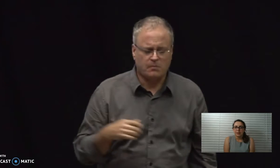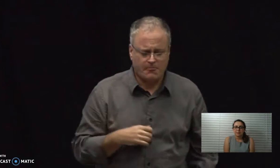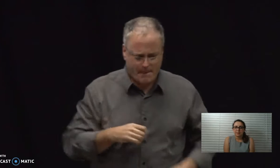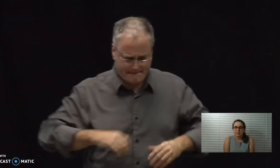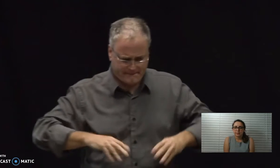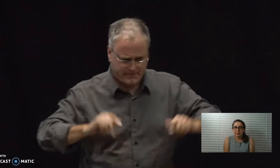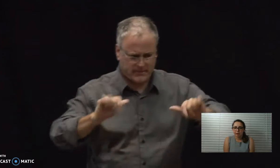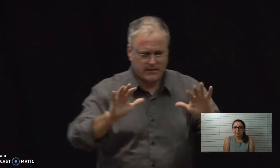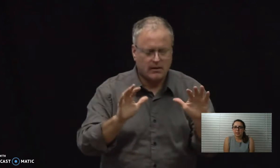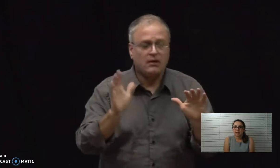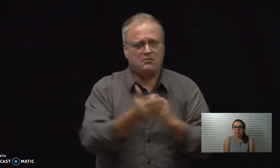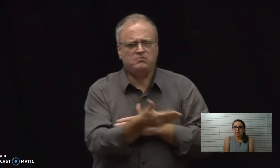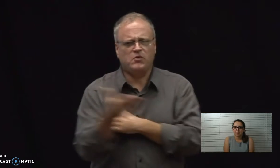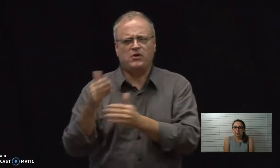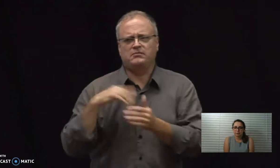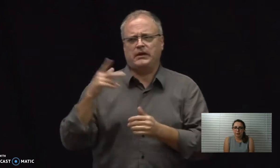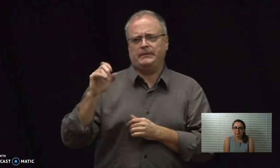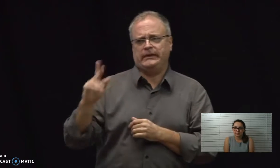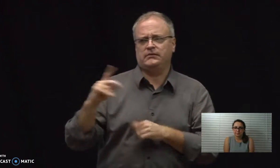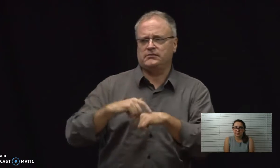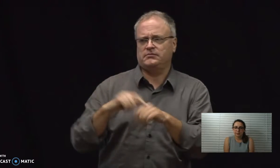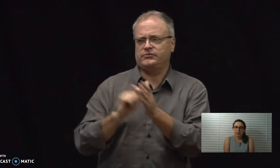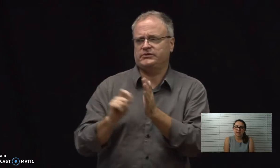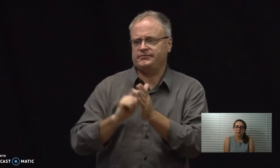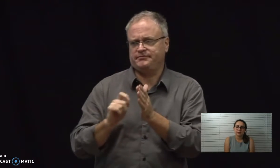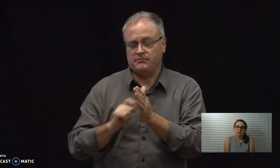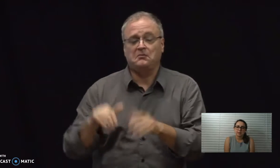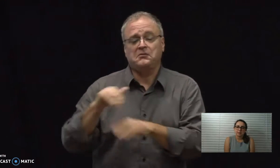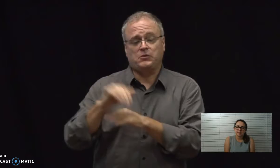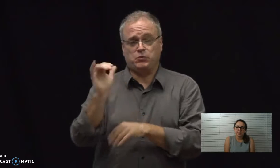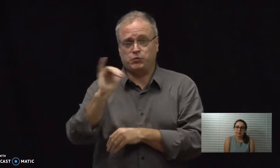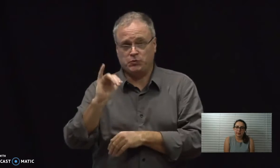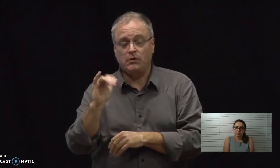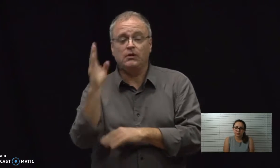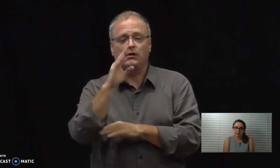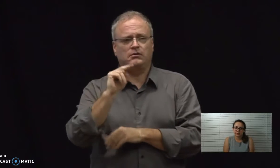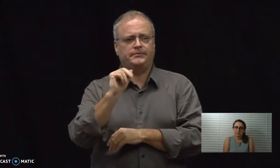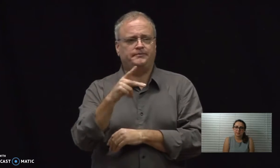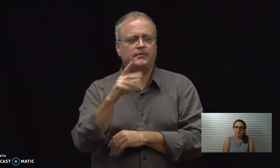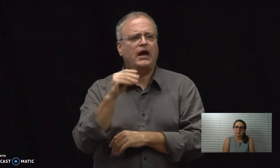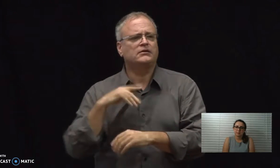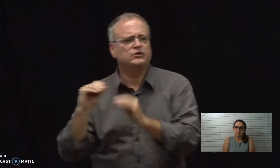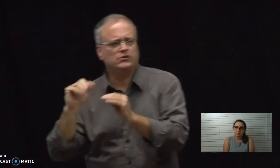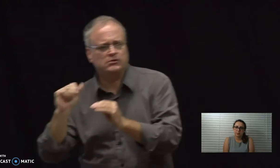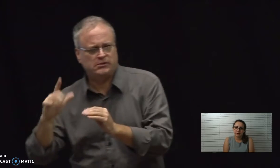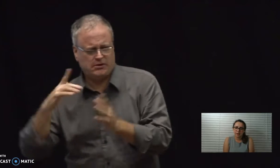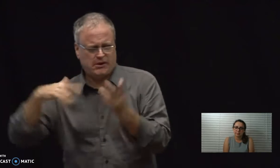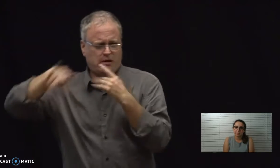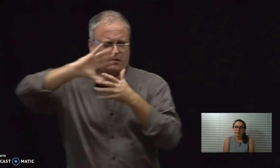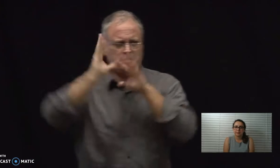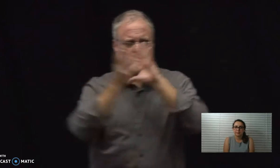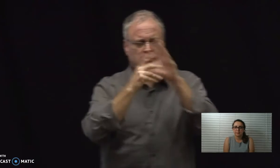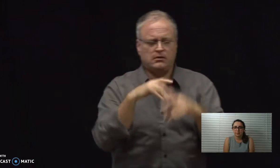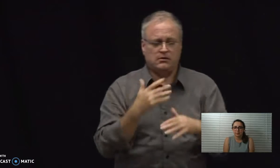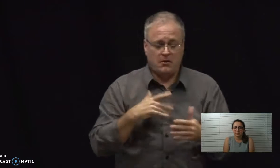One day I was just sitting with my coffee, about to write. I typically write in the mornings or at night,